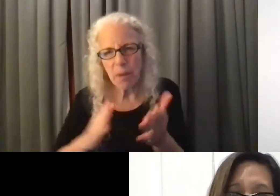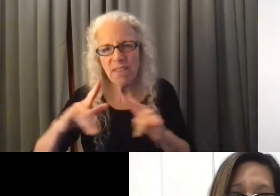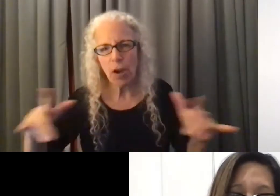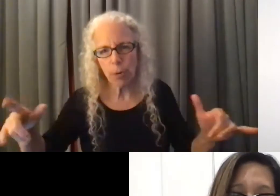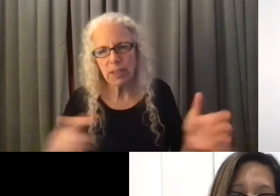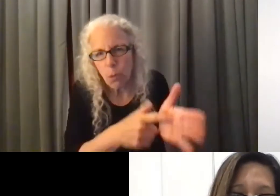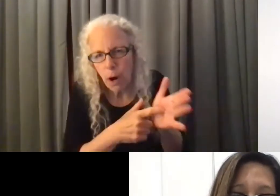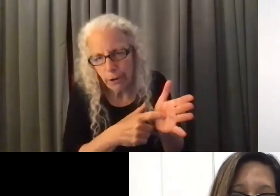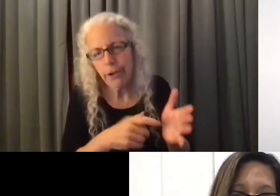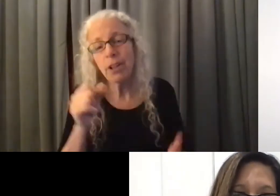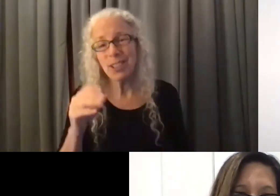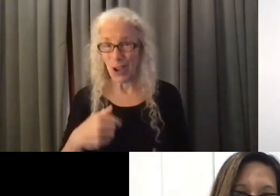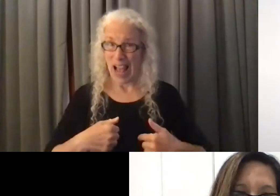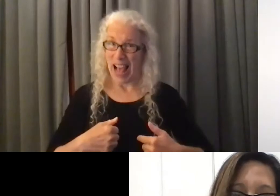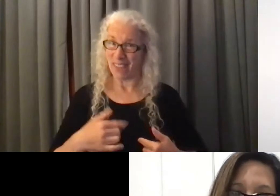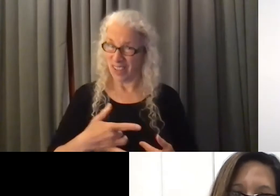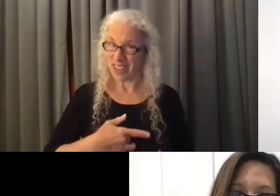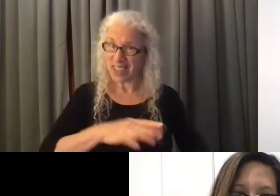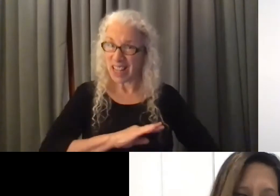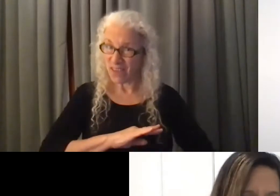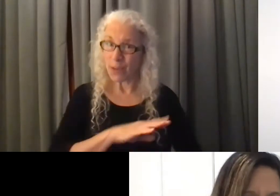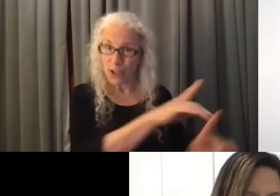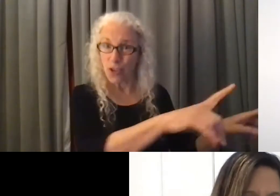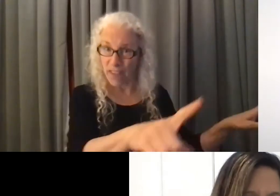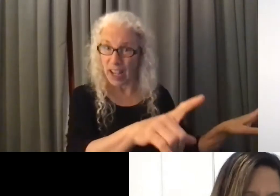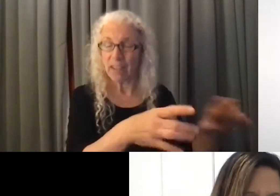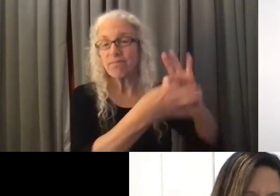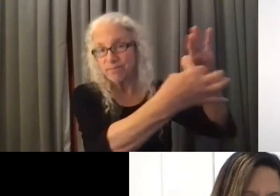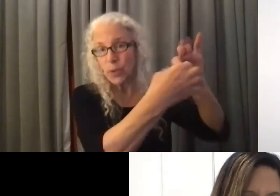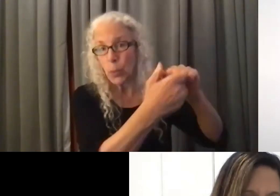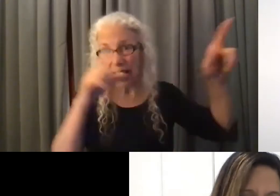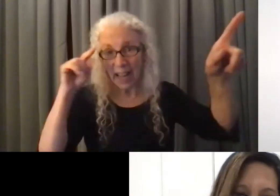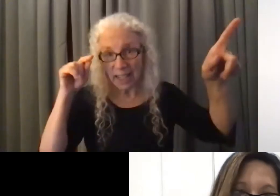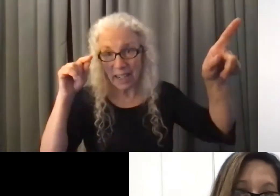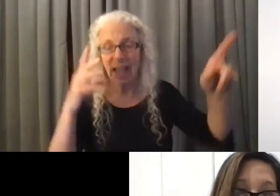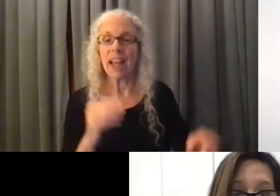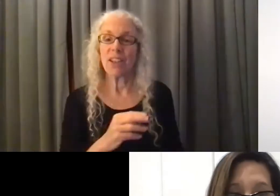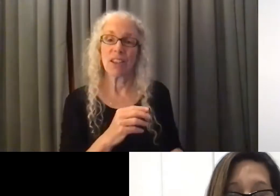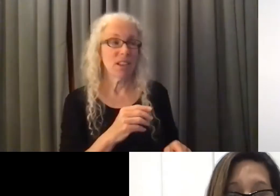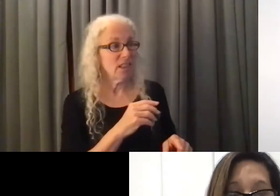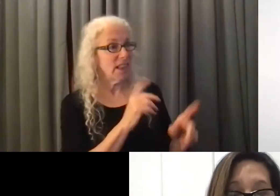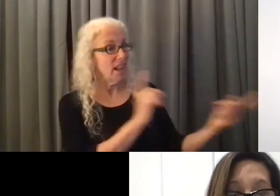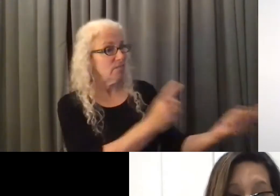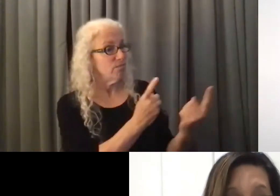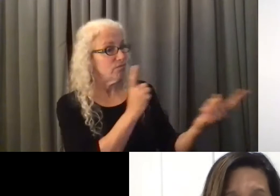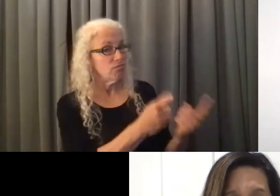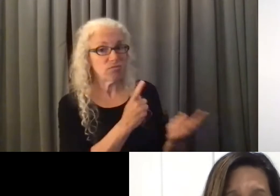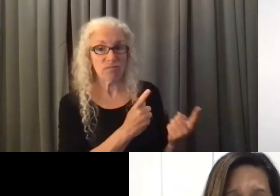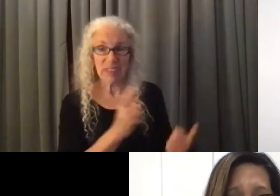with the survey that we administered with Gallaudet, and the fact that our response rate was pretty good for such a small state, and the